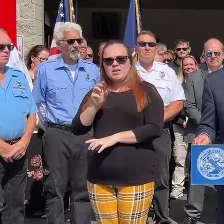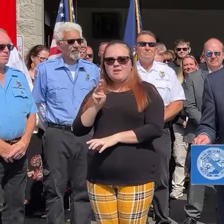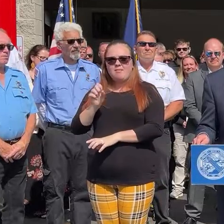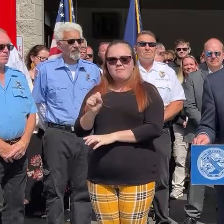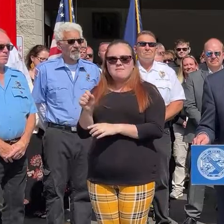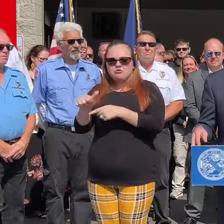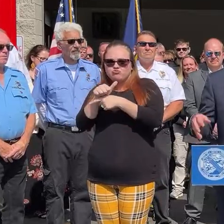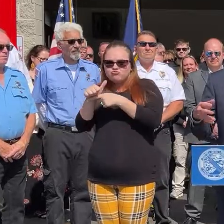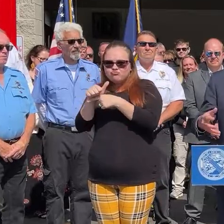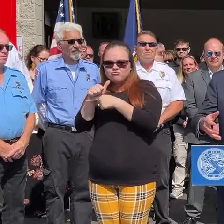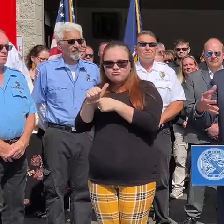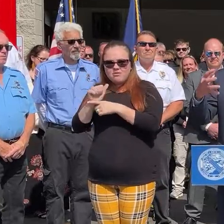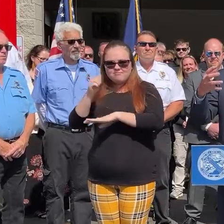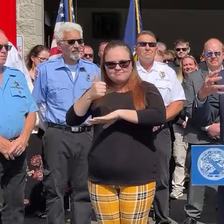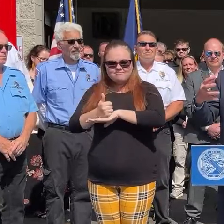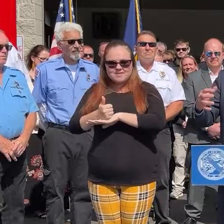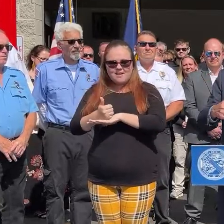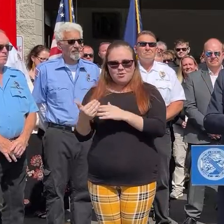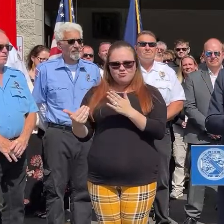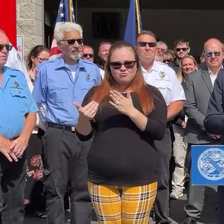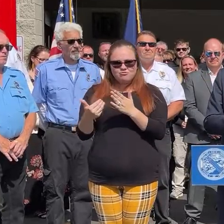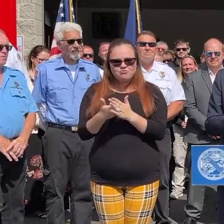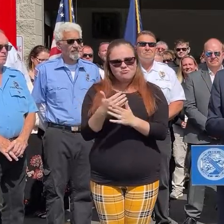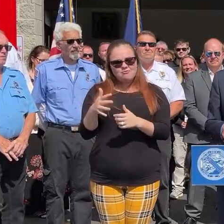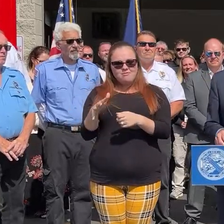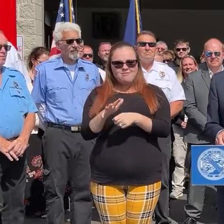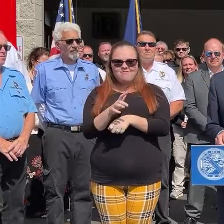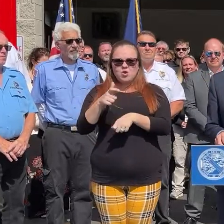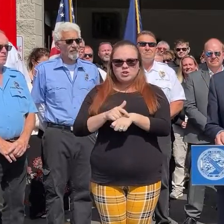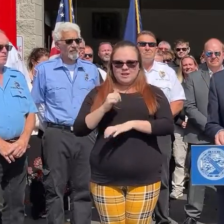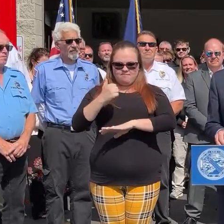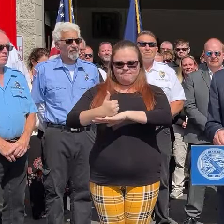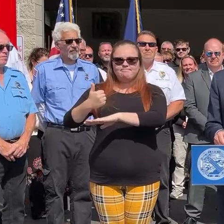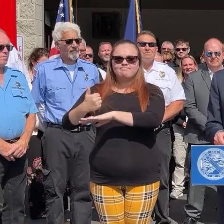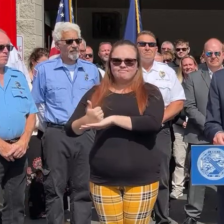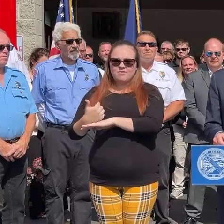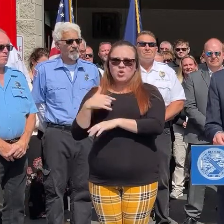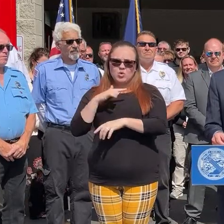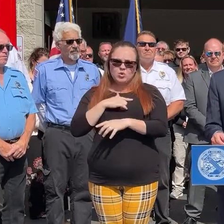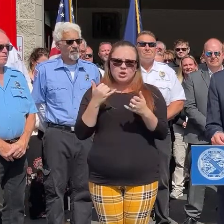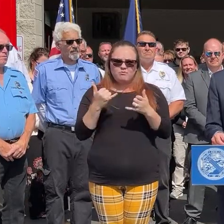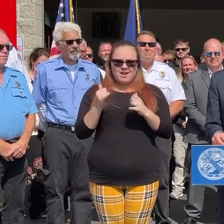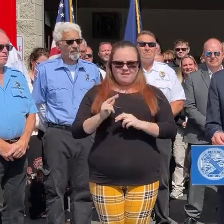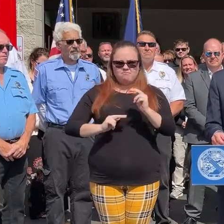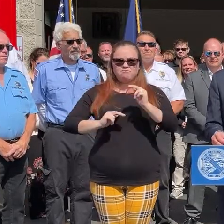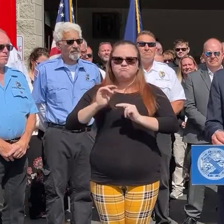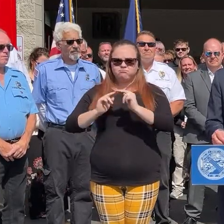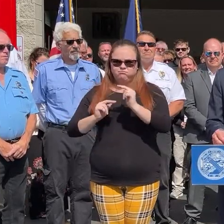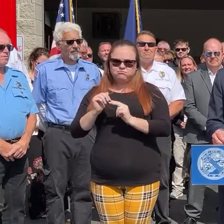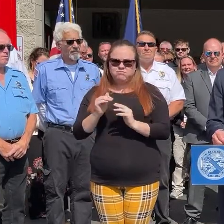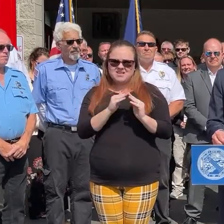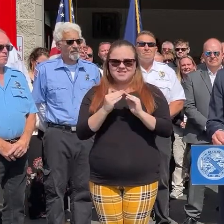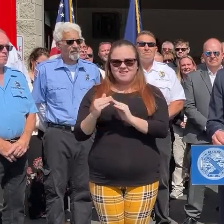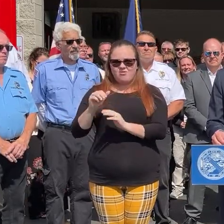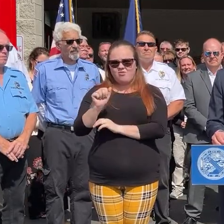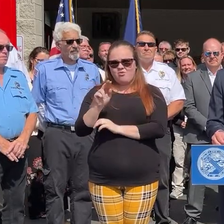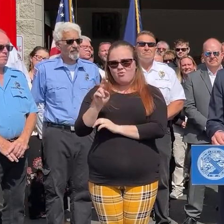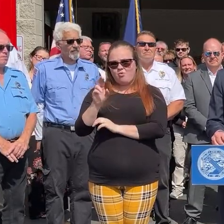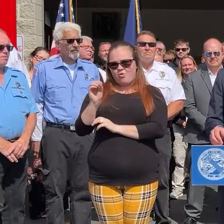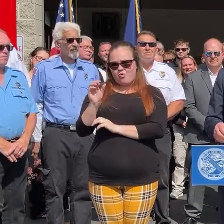will be created at our new full-time facility that we are in the process of building in the town of